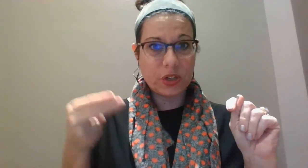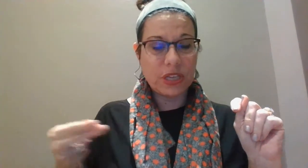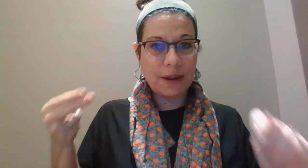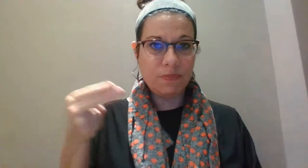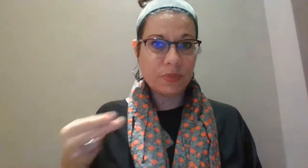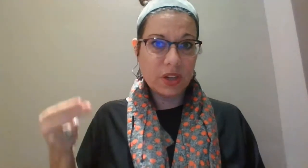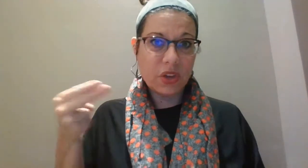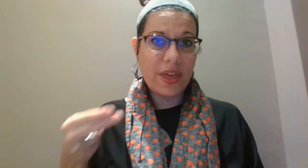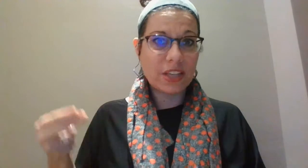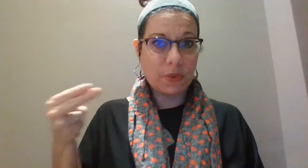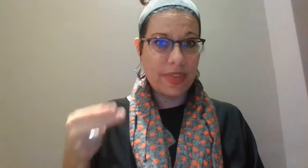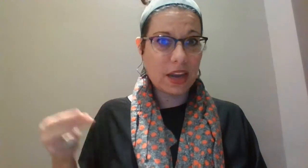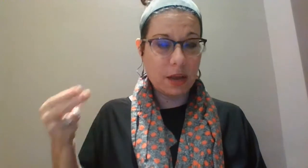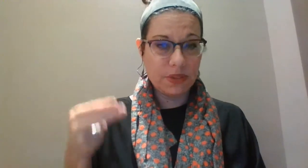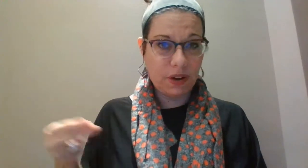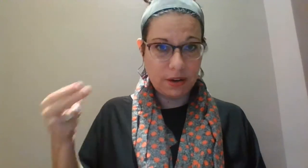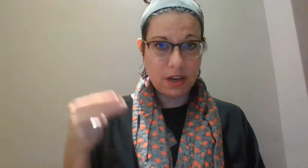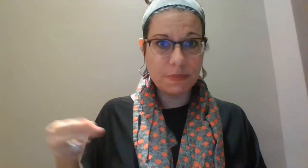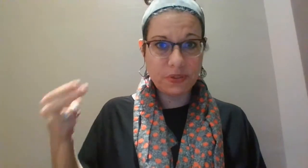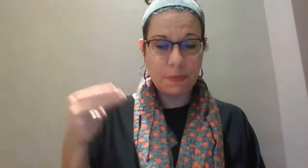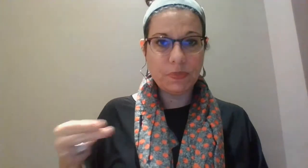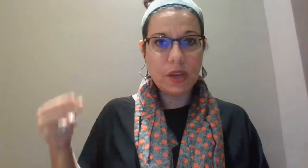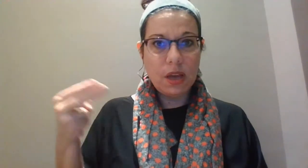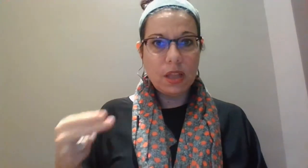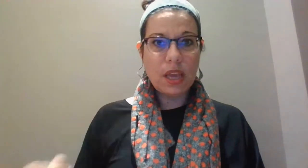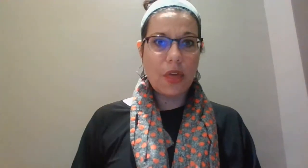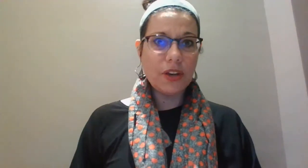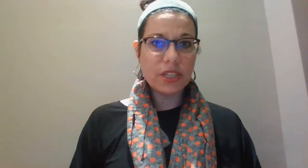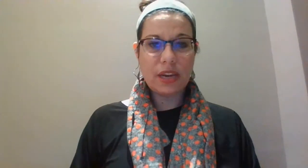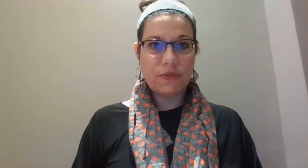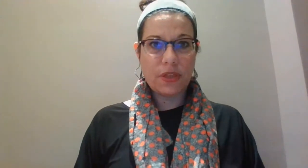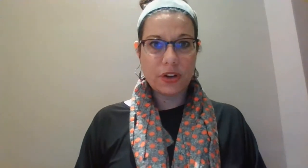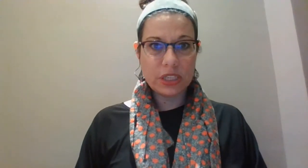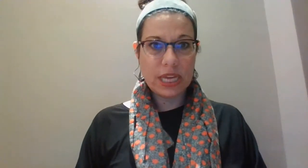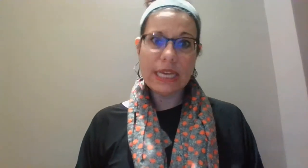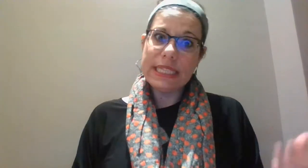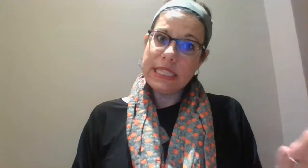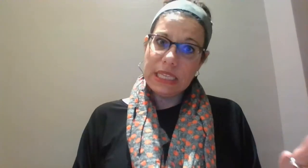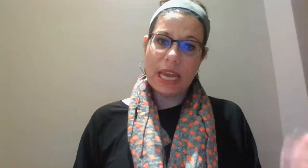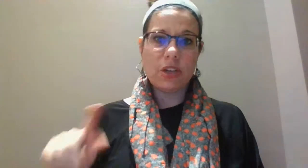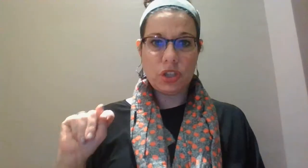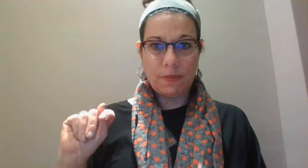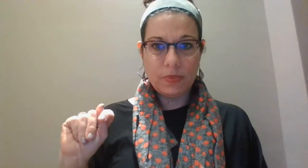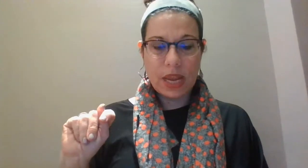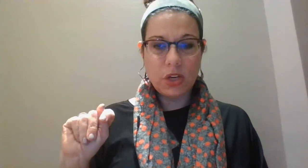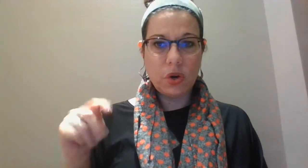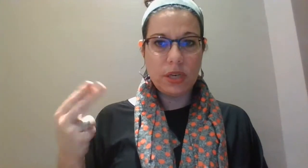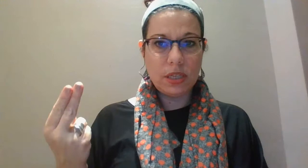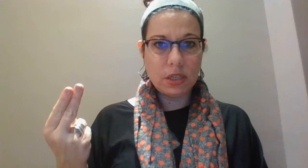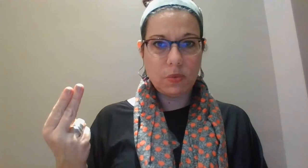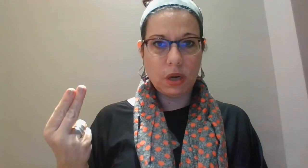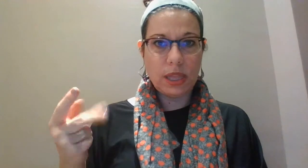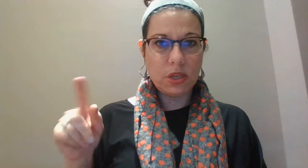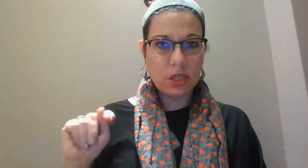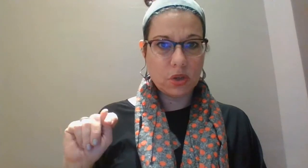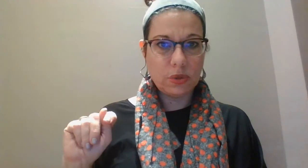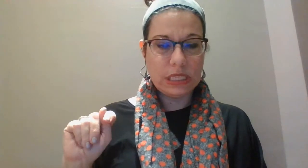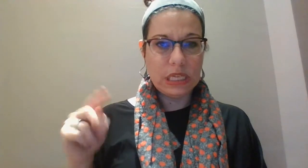Thursday. So that's where that comes from. The other sign for Thursday is TH, and you don't need to swirl it. You just go